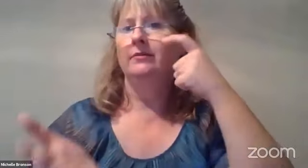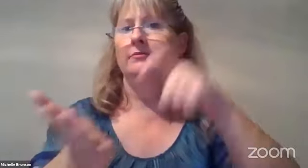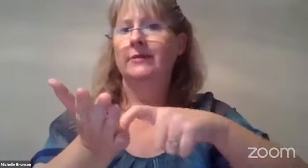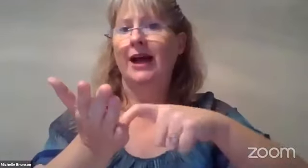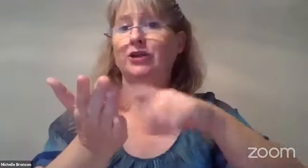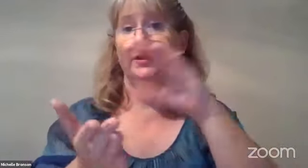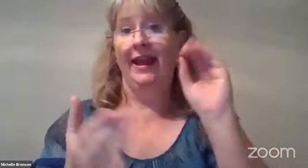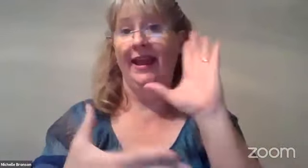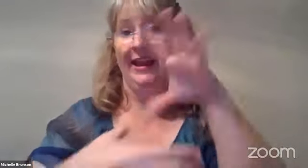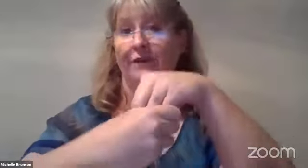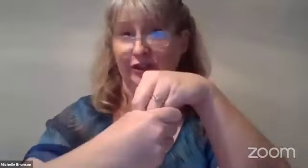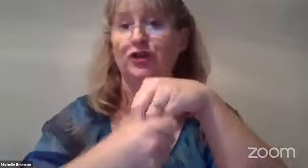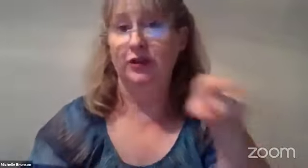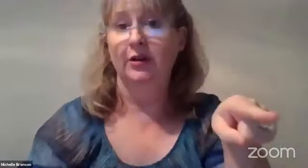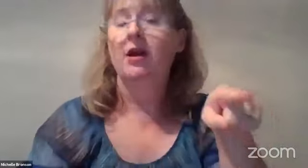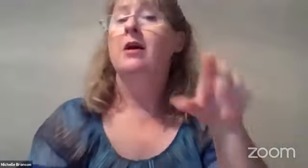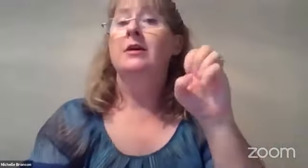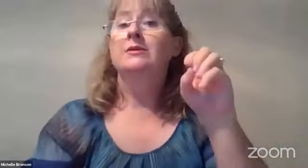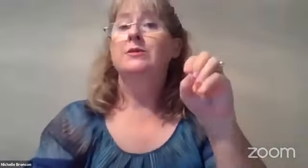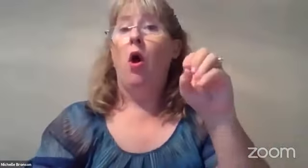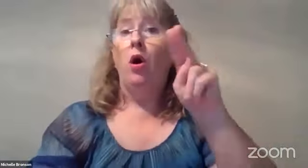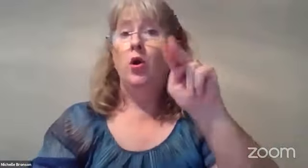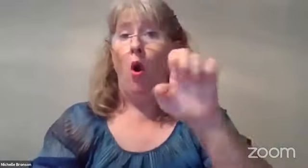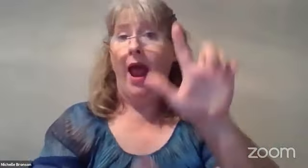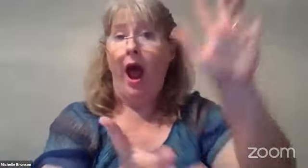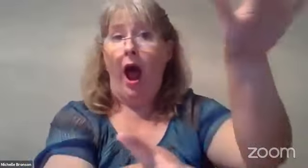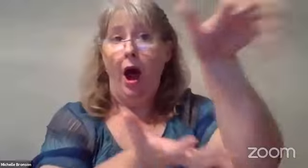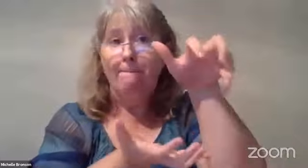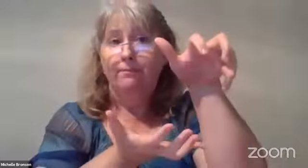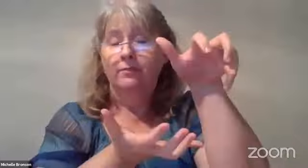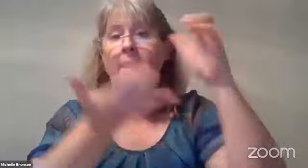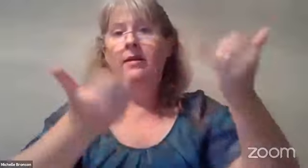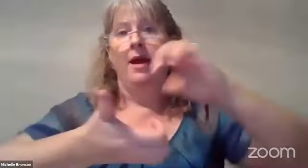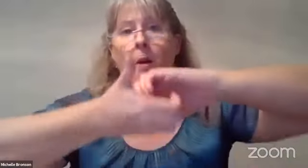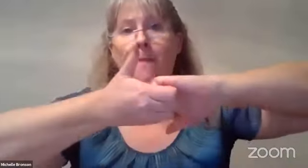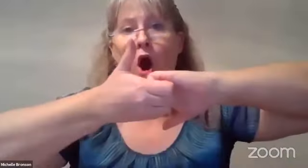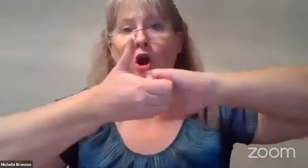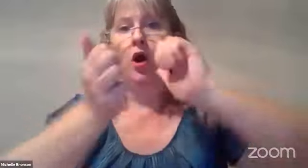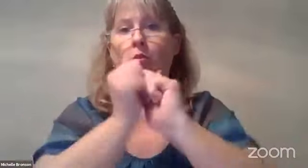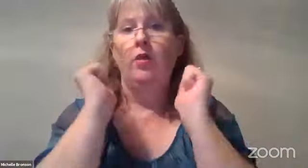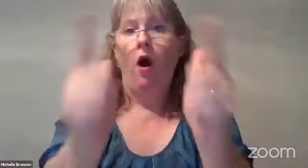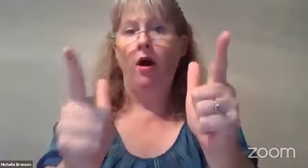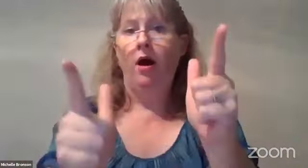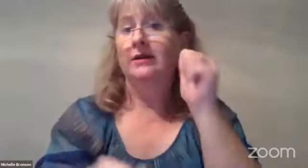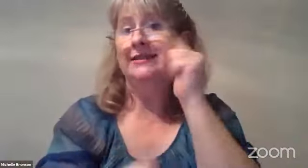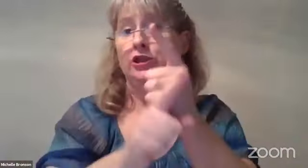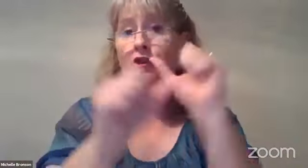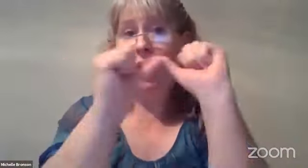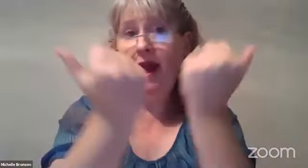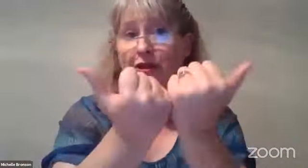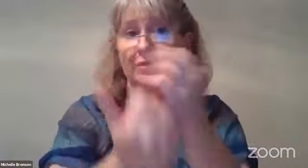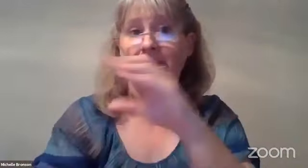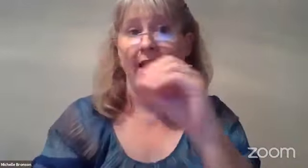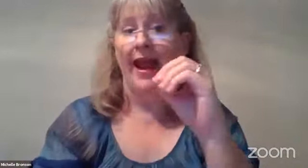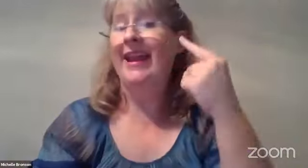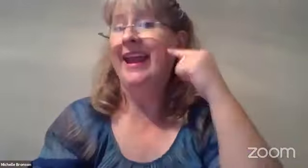HRSA, Early Hearing Detection and Intervention. NorCal received the federal monies and partnered with all of the sister